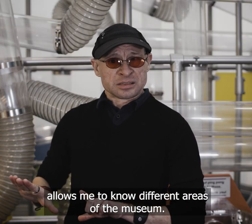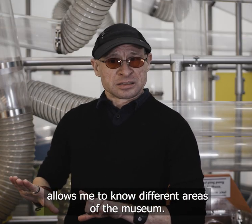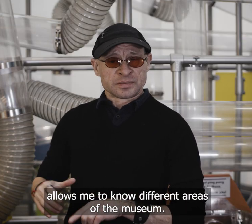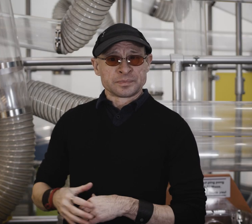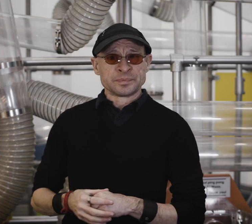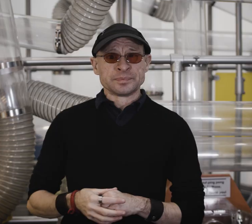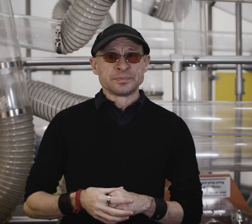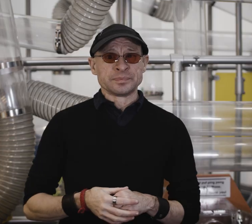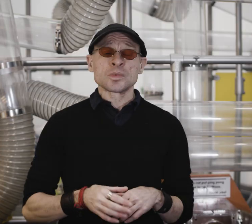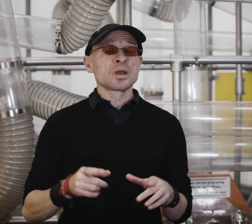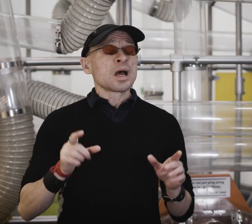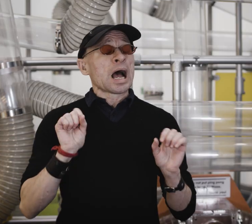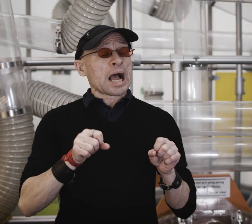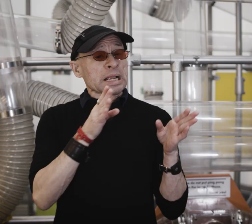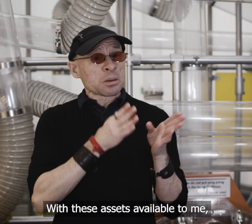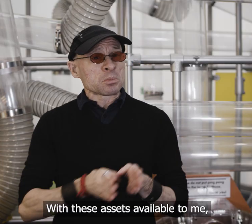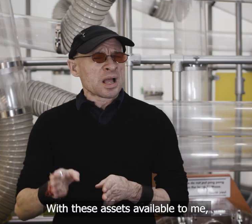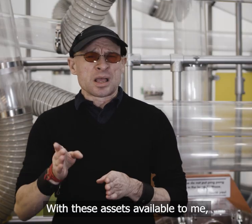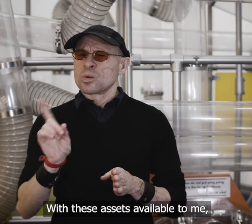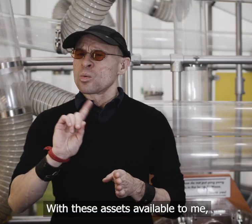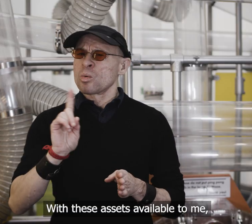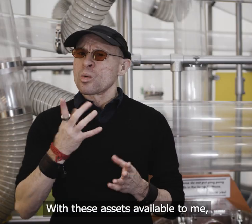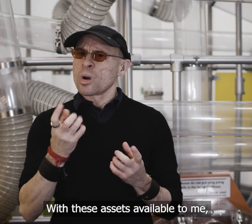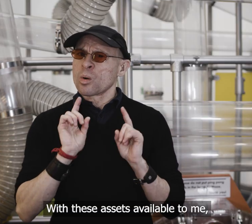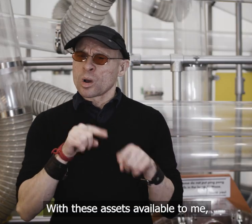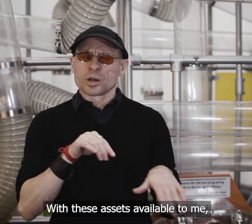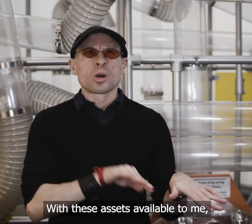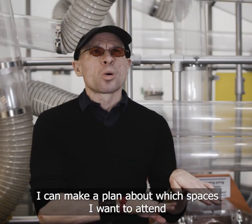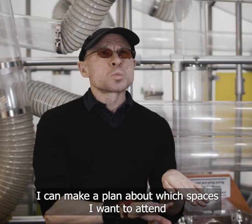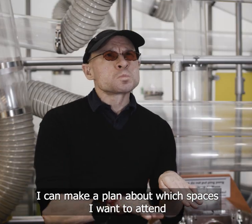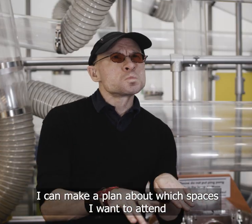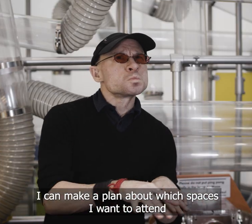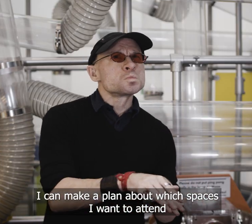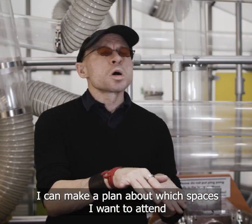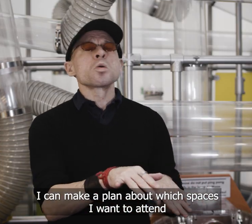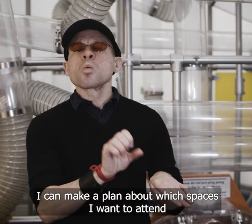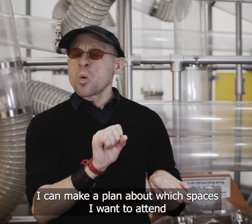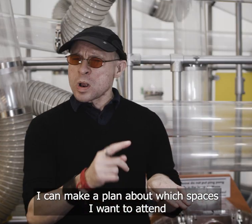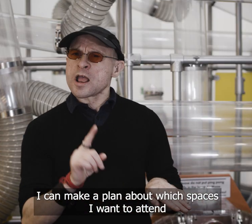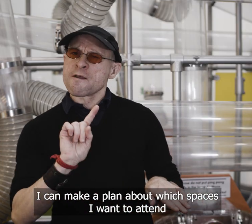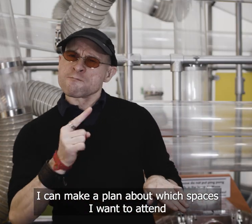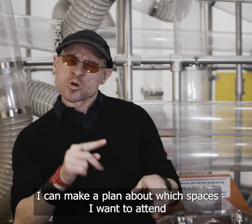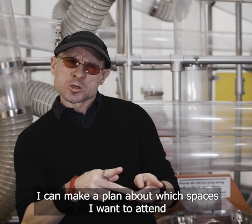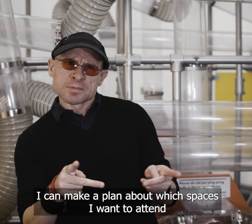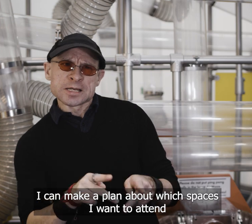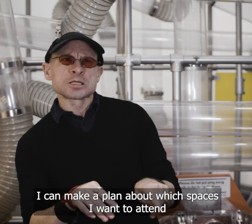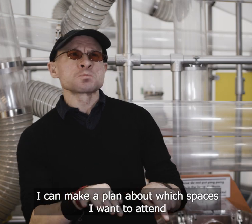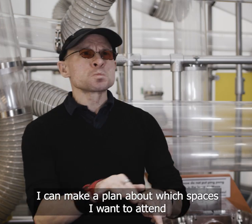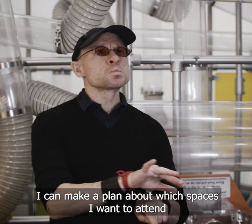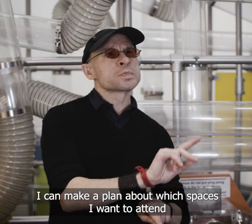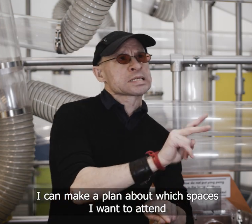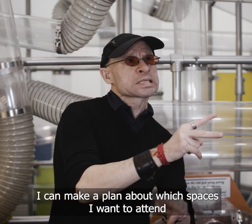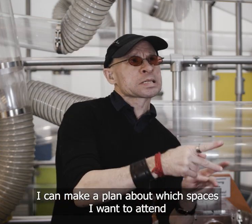museum. With these assets available to me, I can make a plan about which spaces I want to